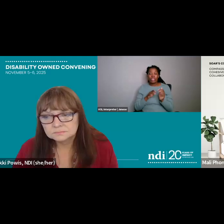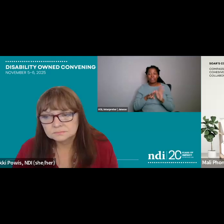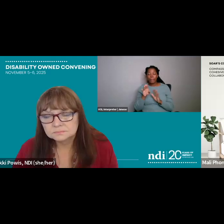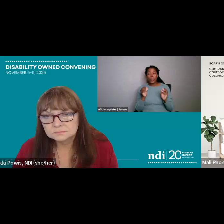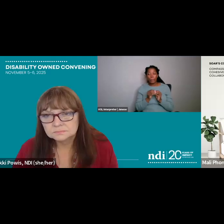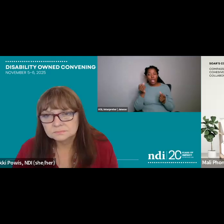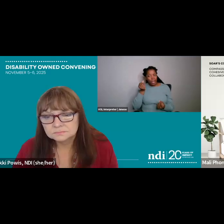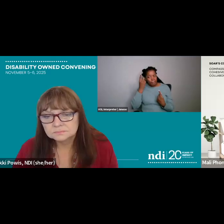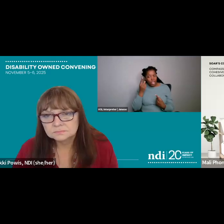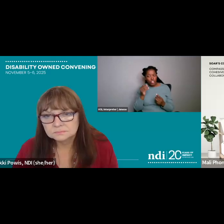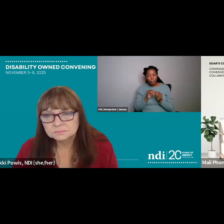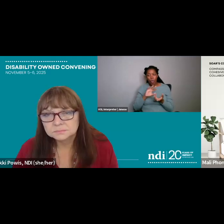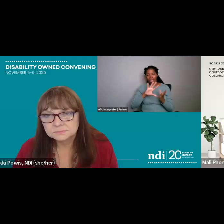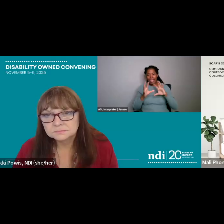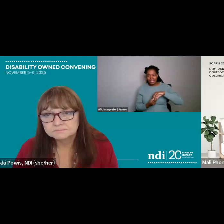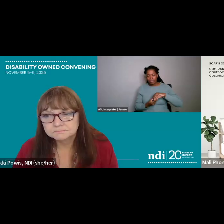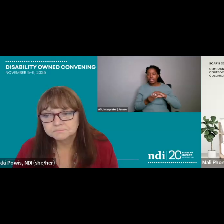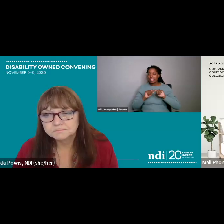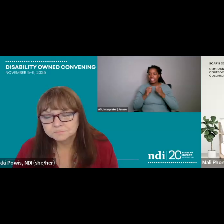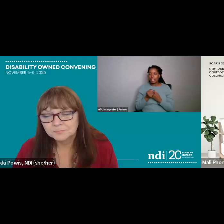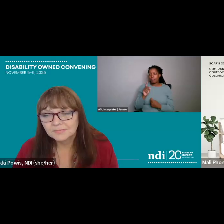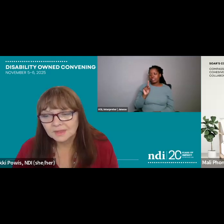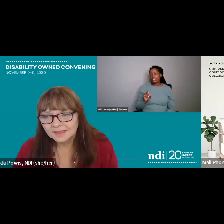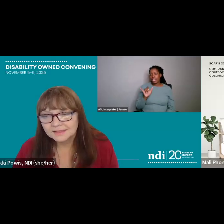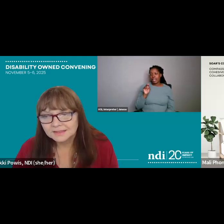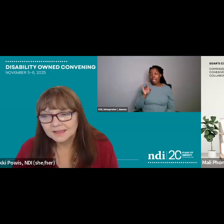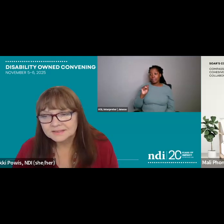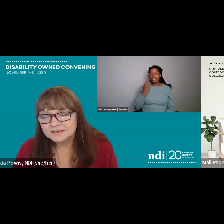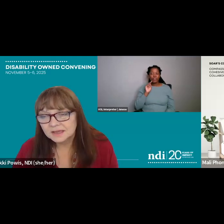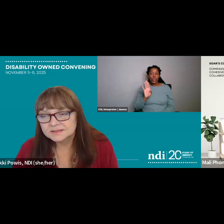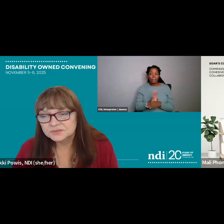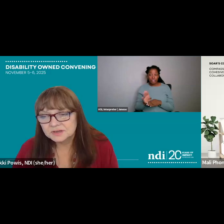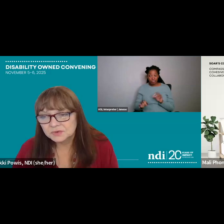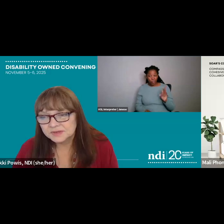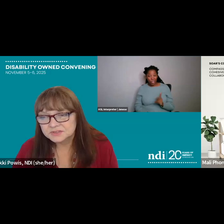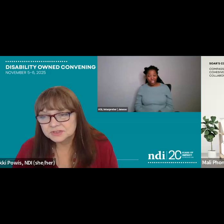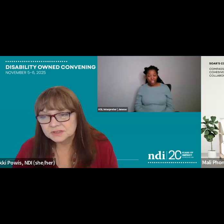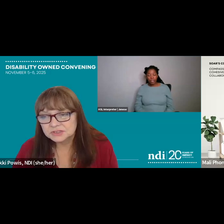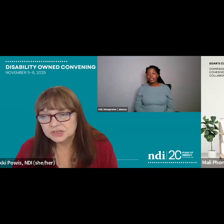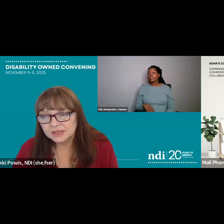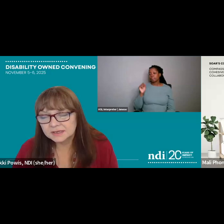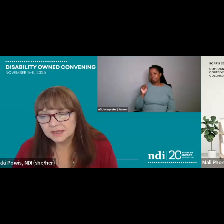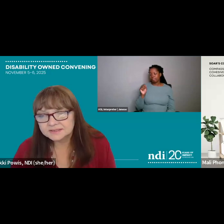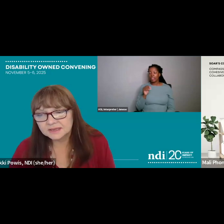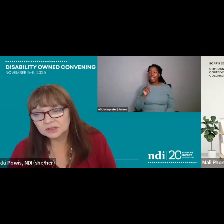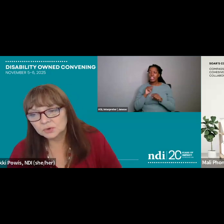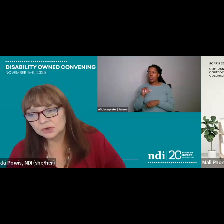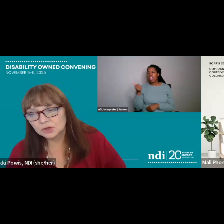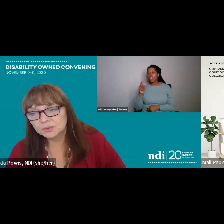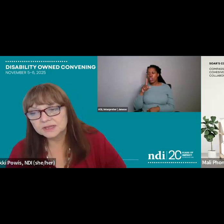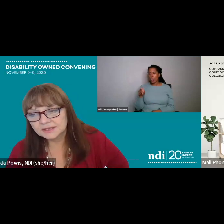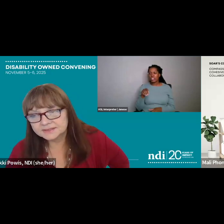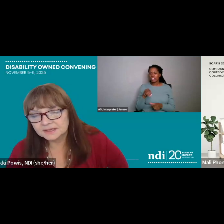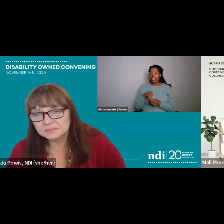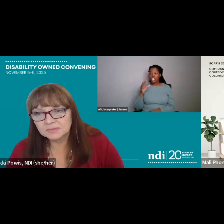more cohesive team dynamics for your business. Okay. Yes, and to answer another question in the chat, yes, that